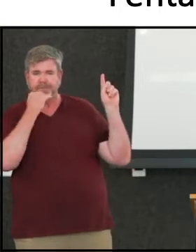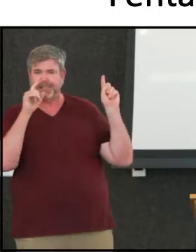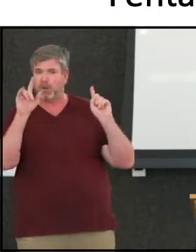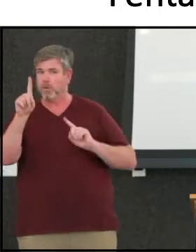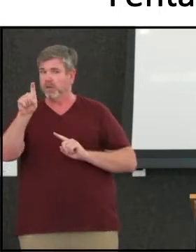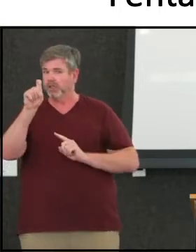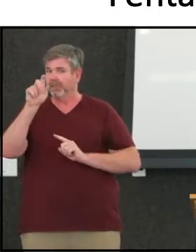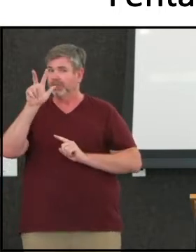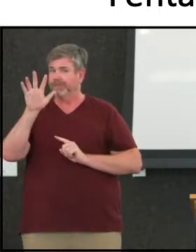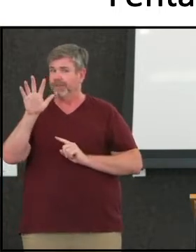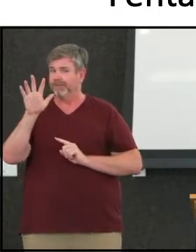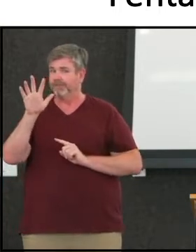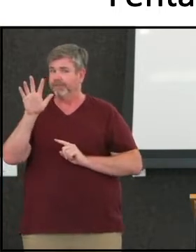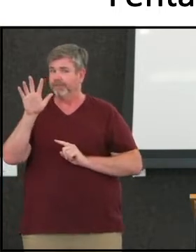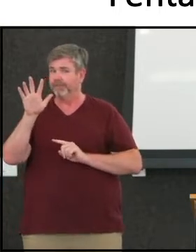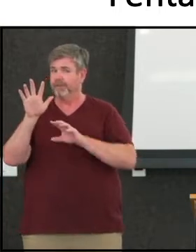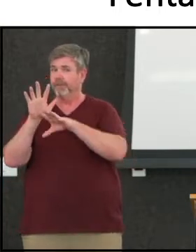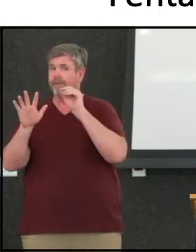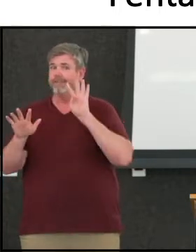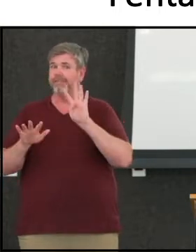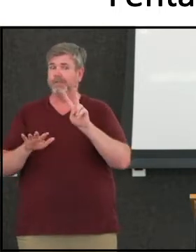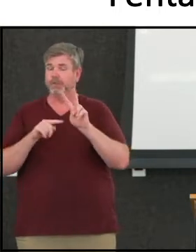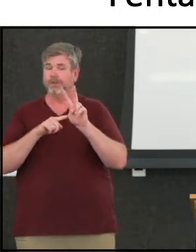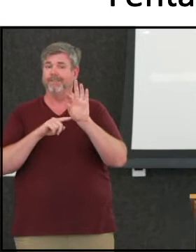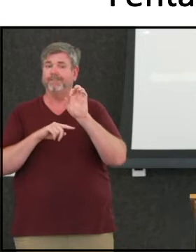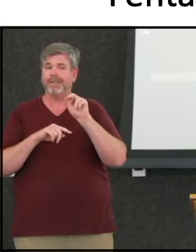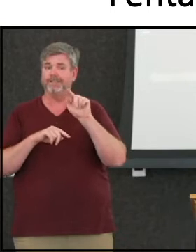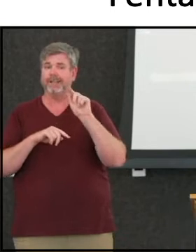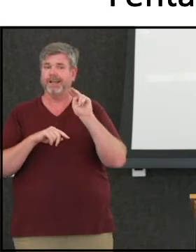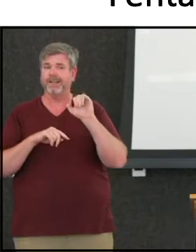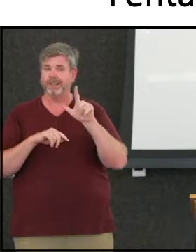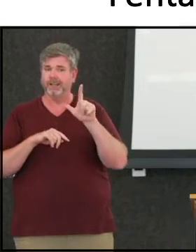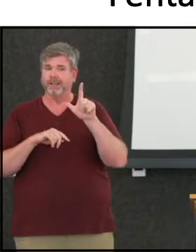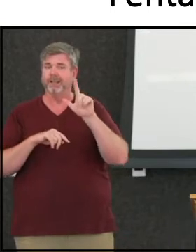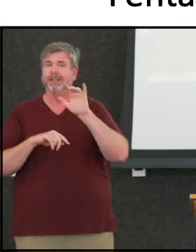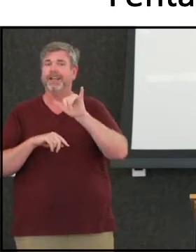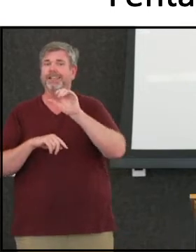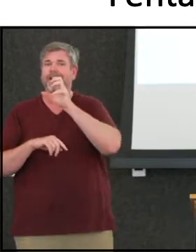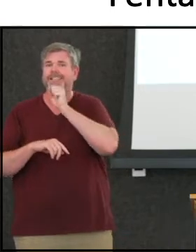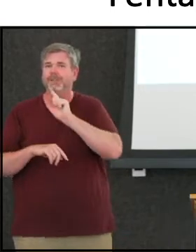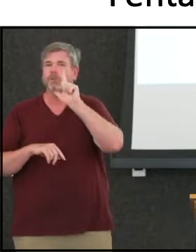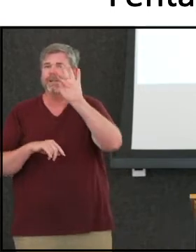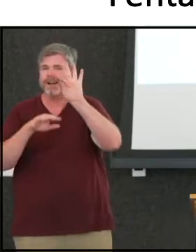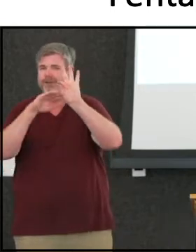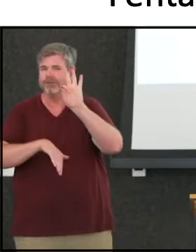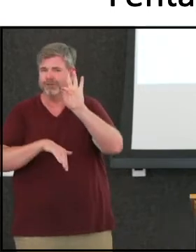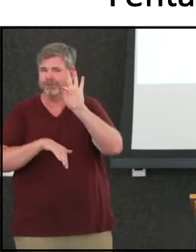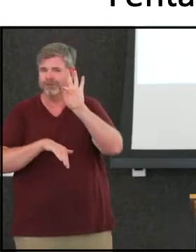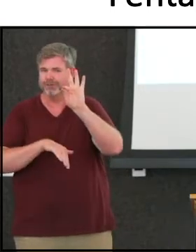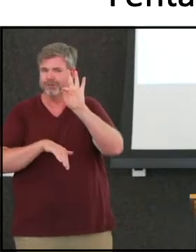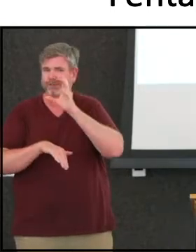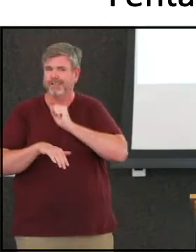got poisoned by fentanyl and under age of 29. So that's a big number,